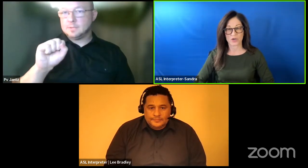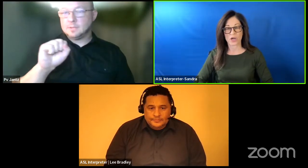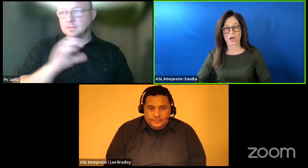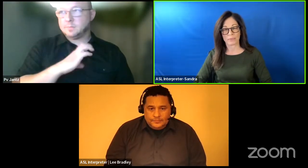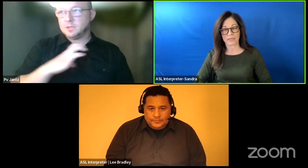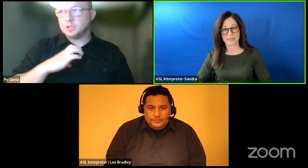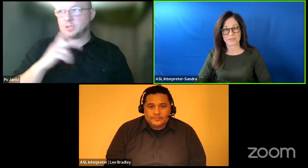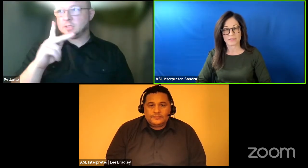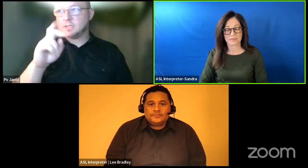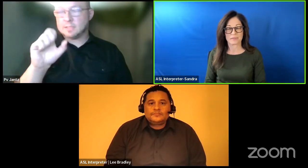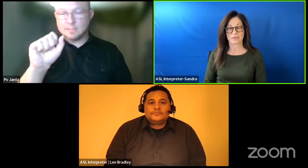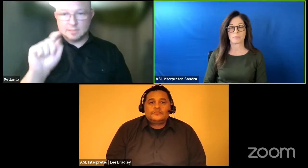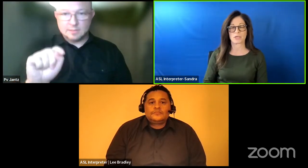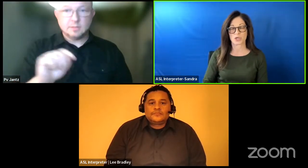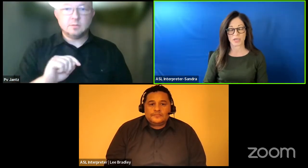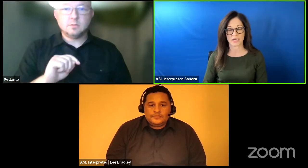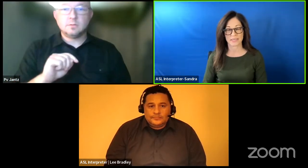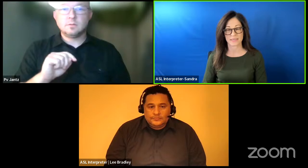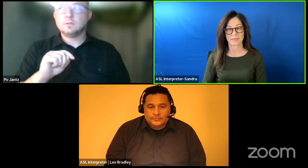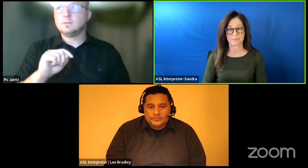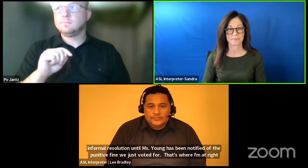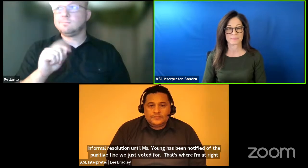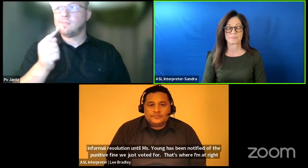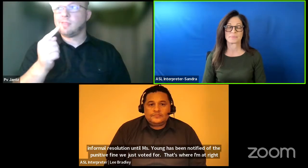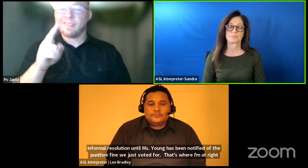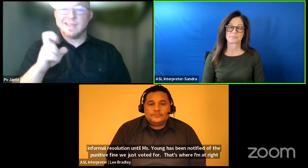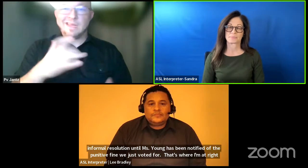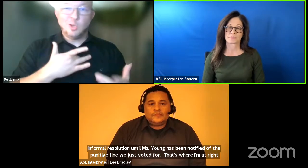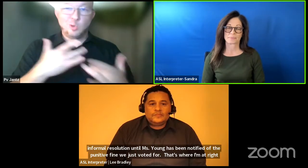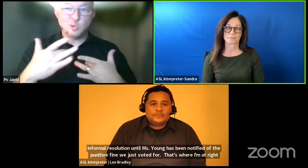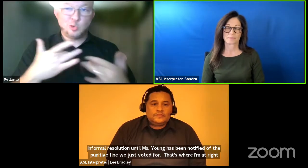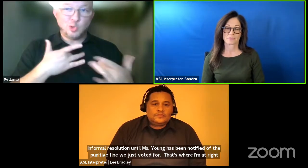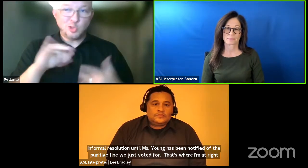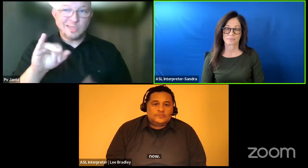I appreciate your comments, Commissioner Keast.